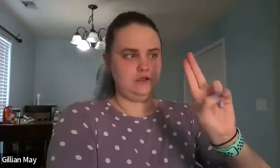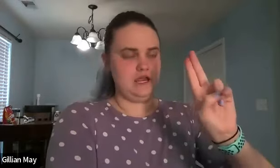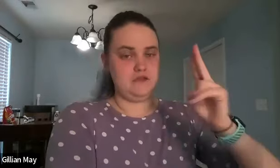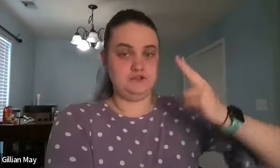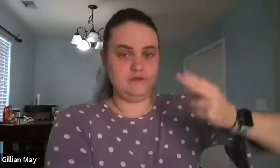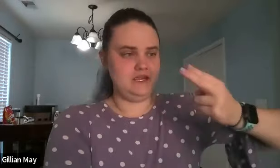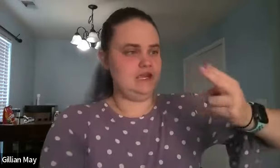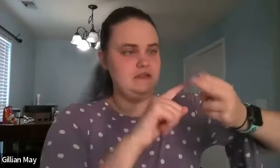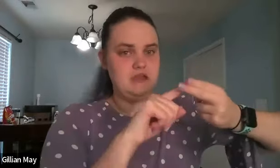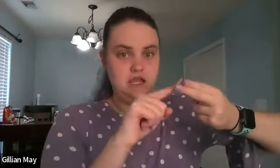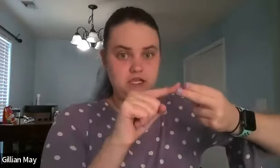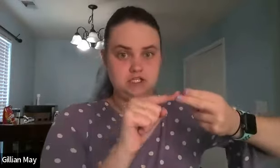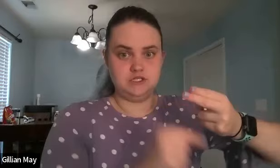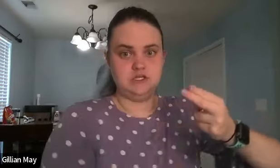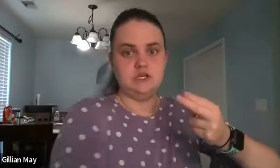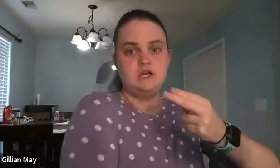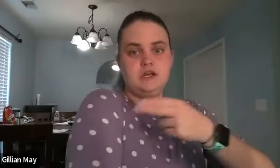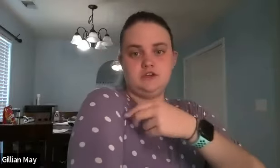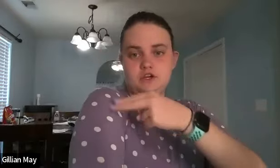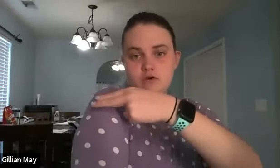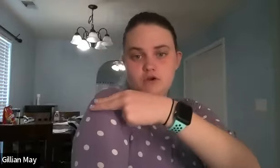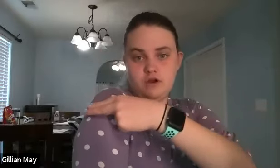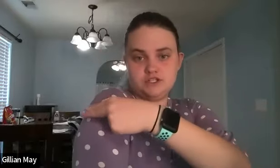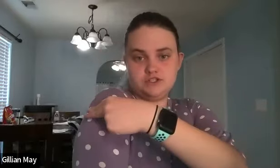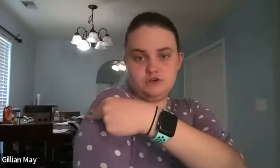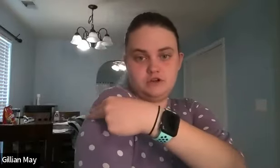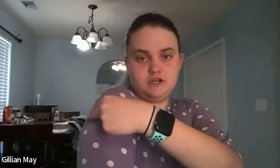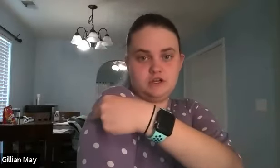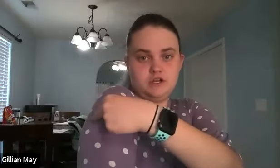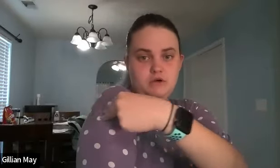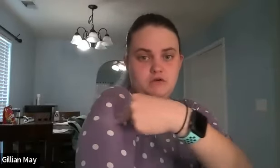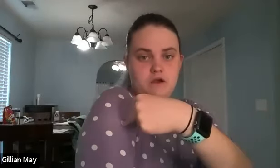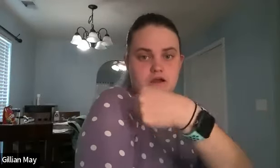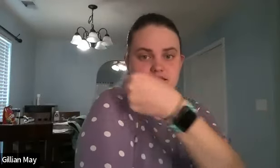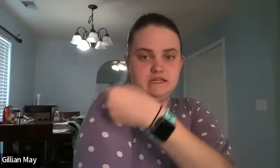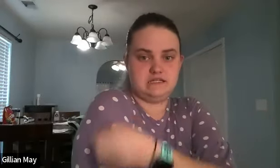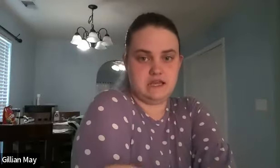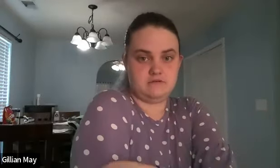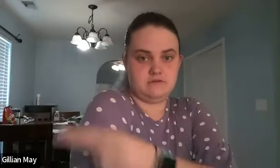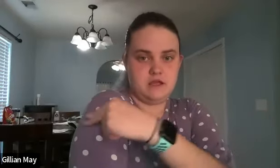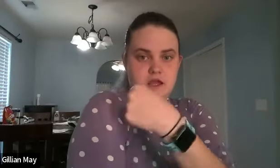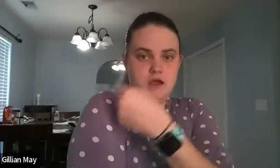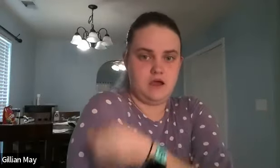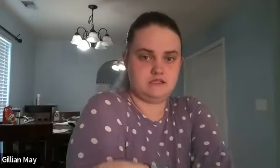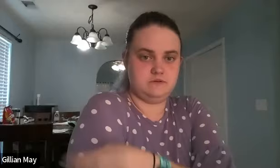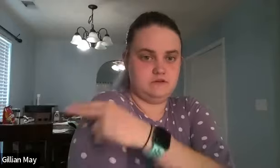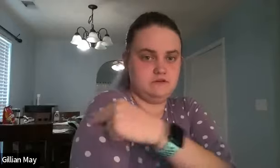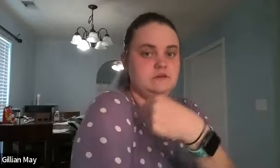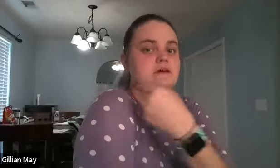going to have your dominant hand in that H, and you're going to go across your shoulder and you're going to go across and down. Hospital.